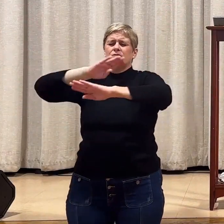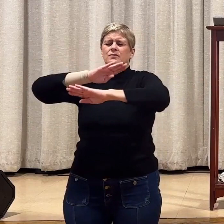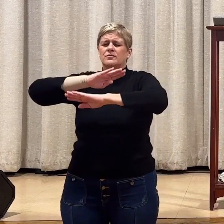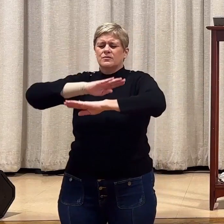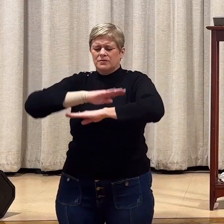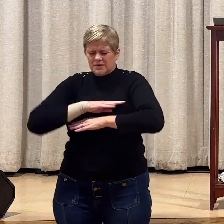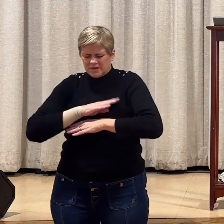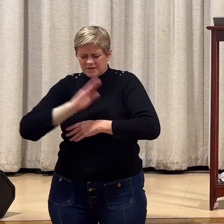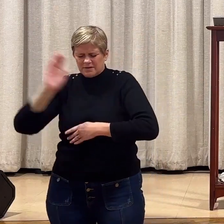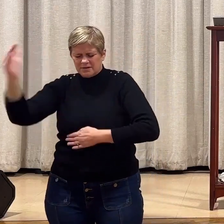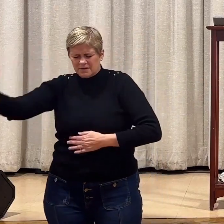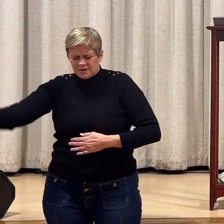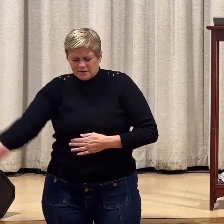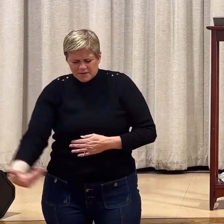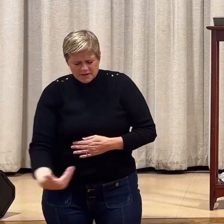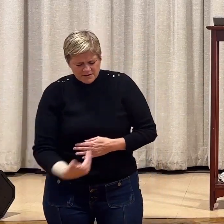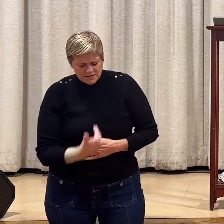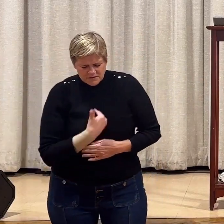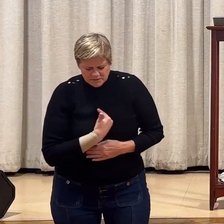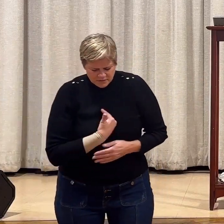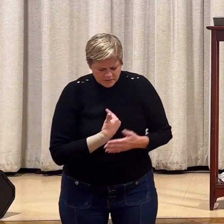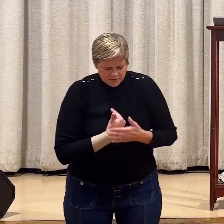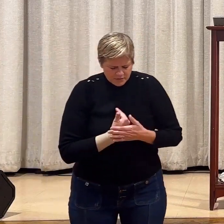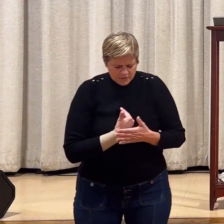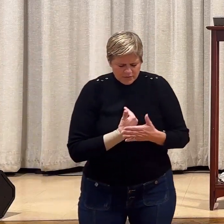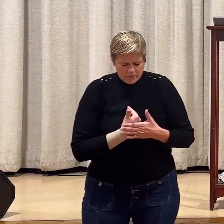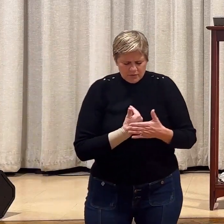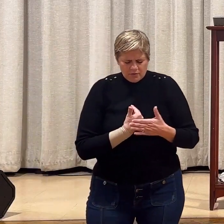well with my